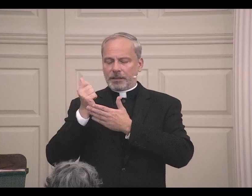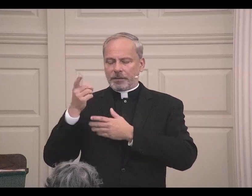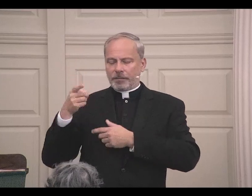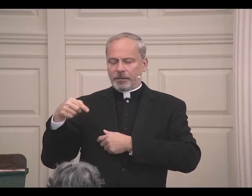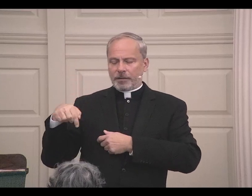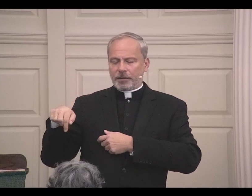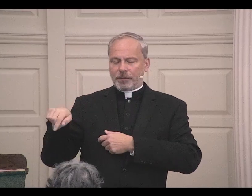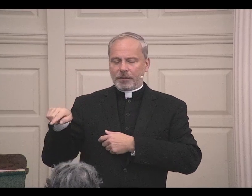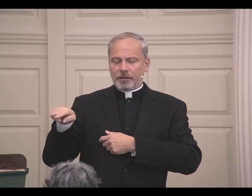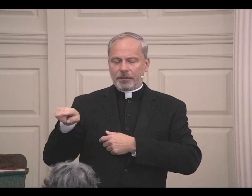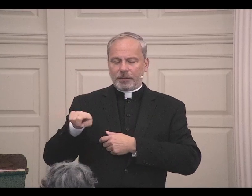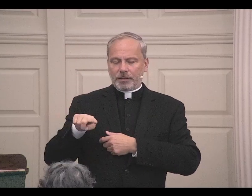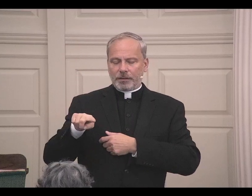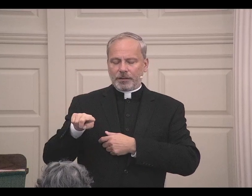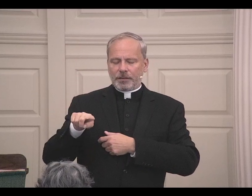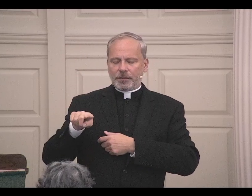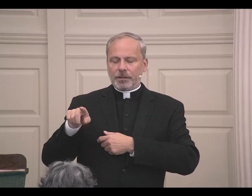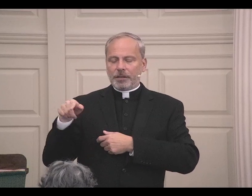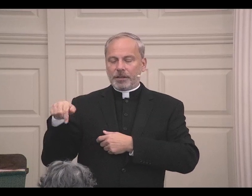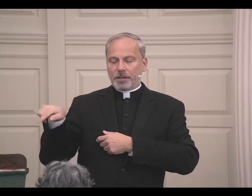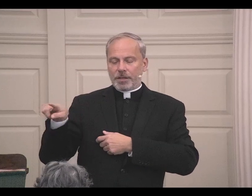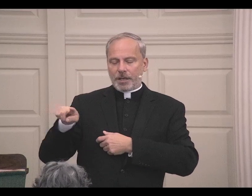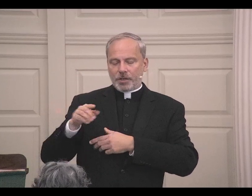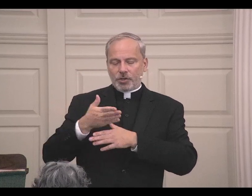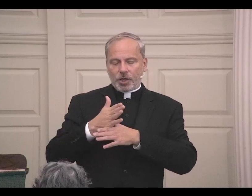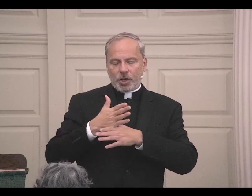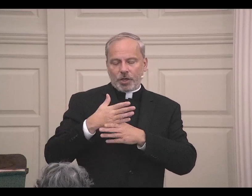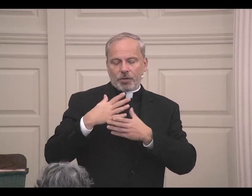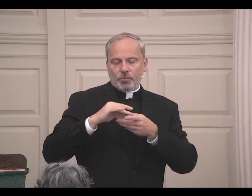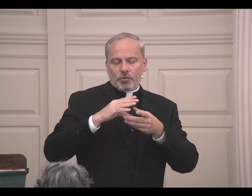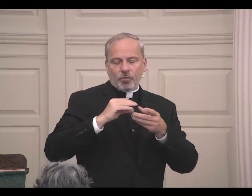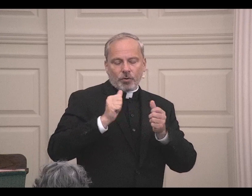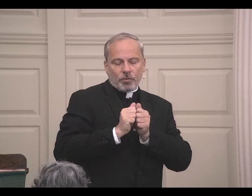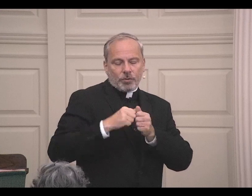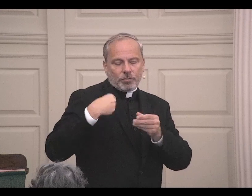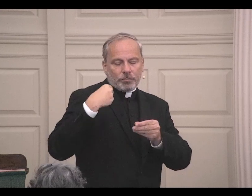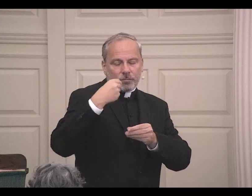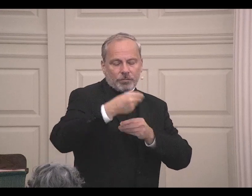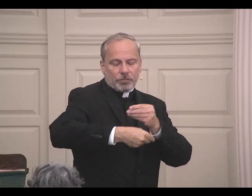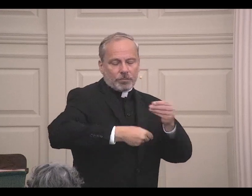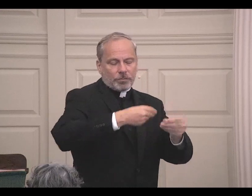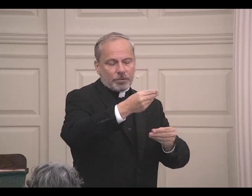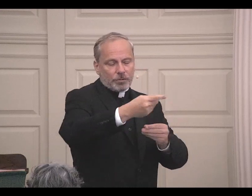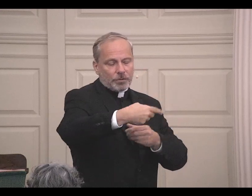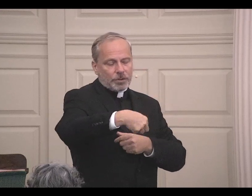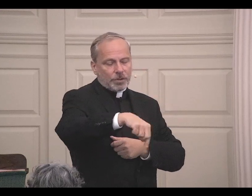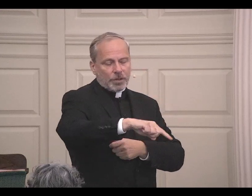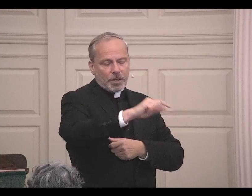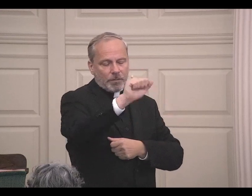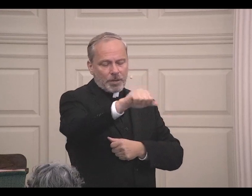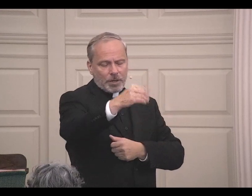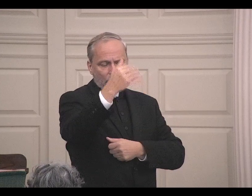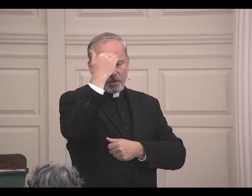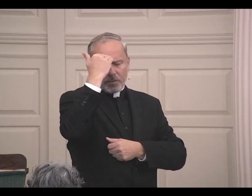to their children, that the next generation might know it,